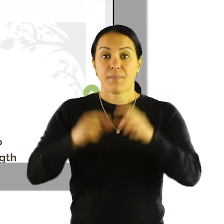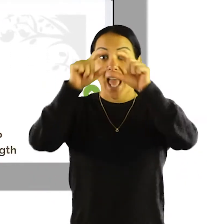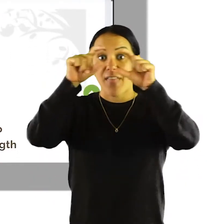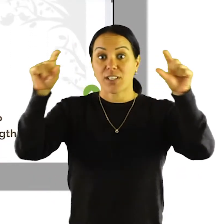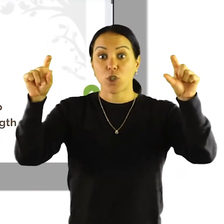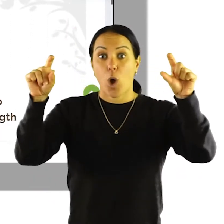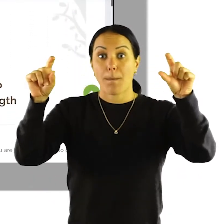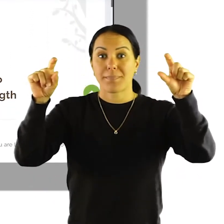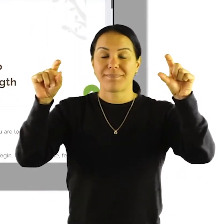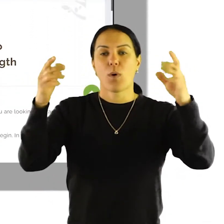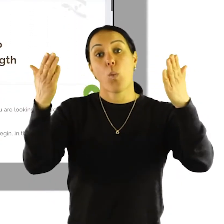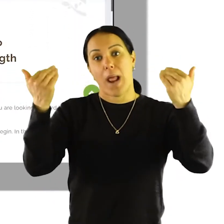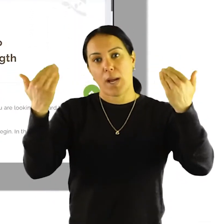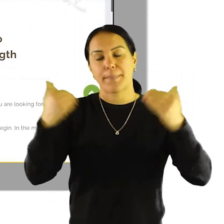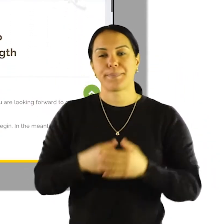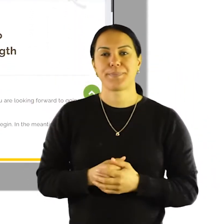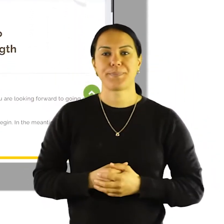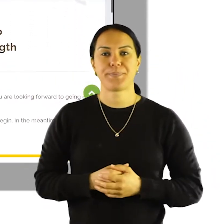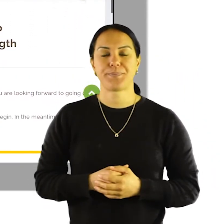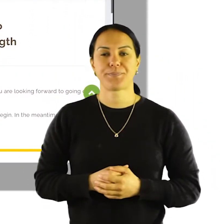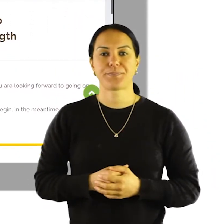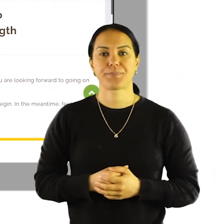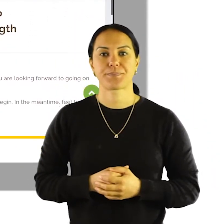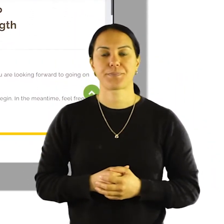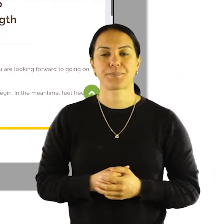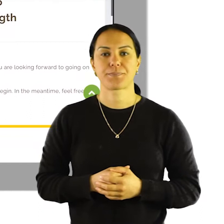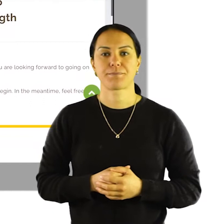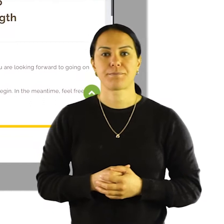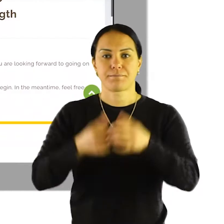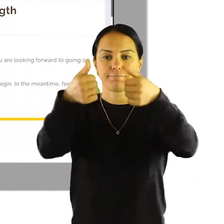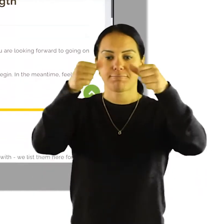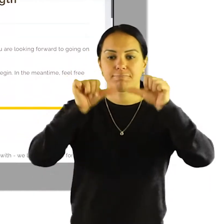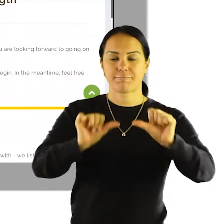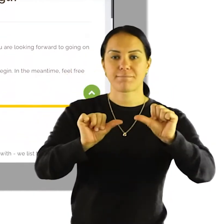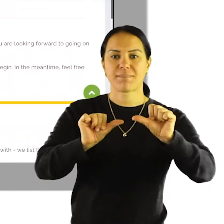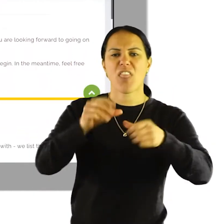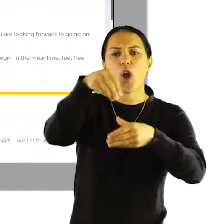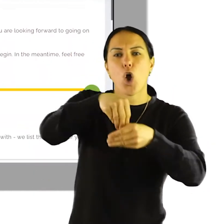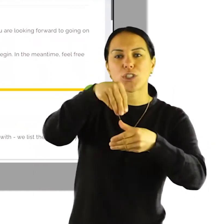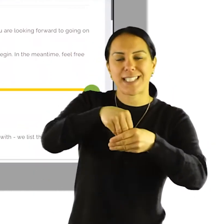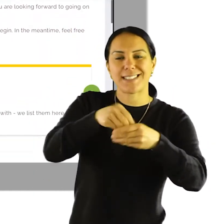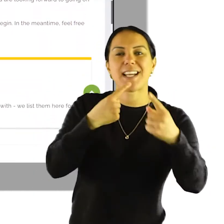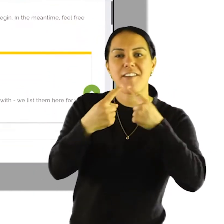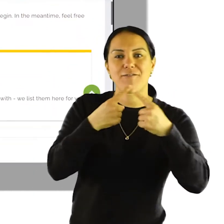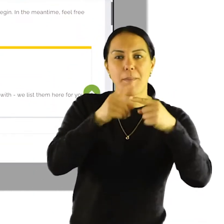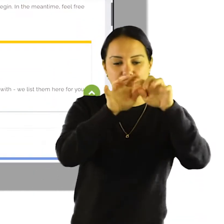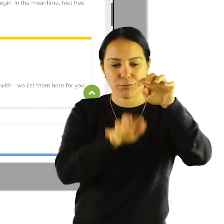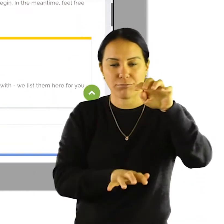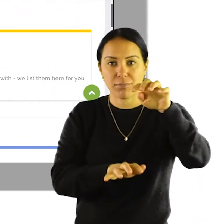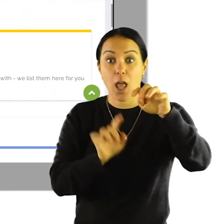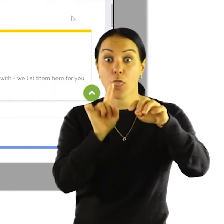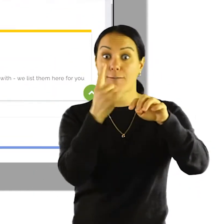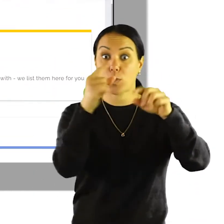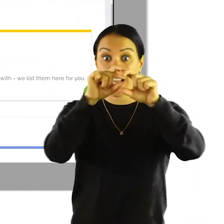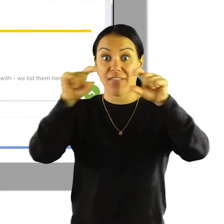At the top of this page, there's a little welcome, and then you will get into the content. The very first